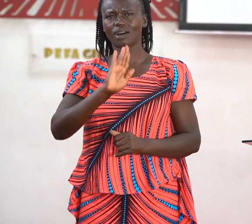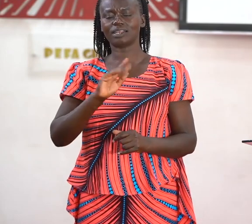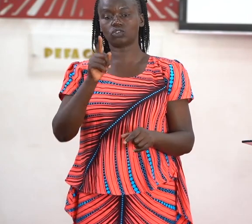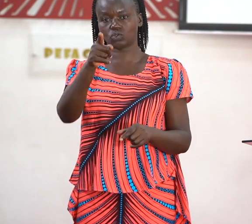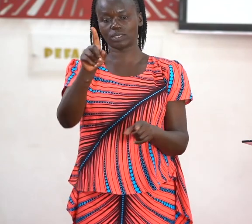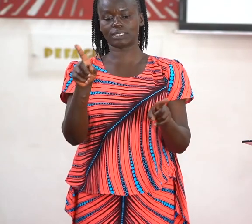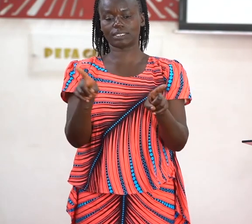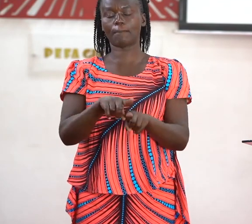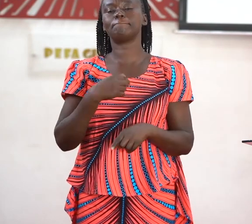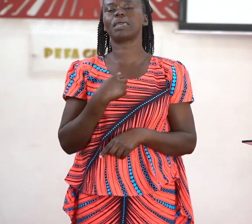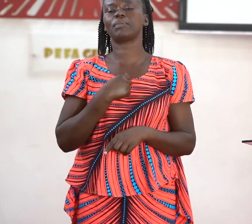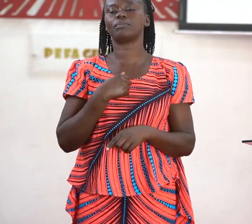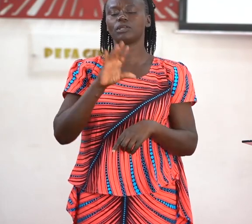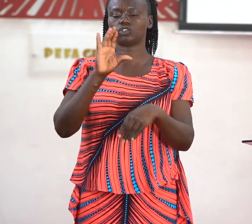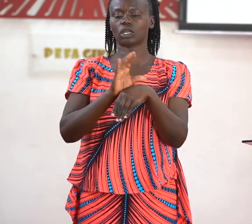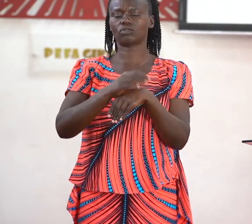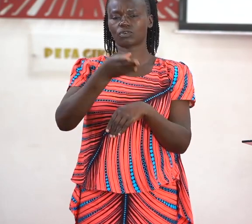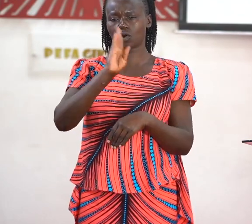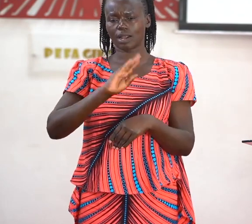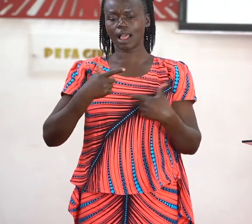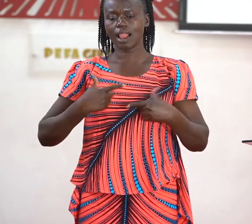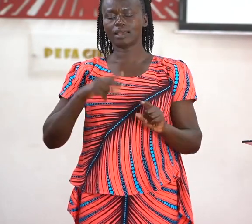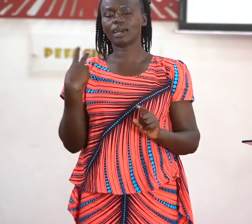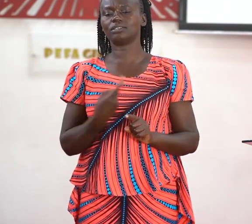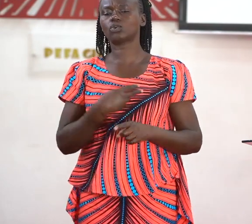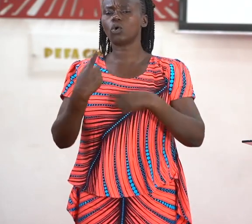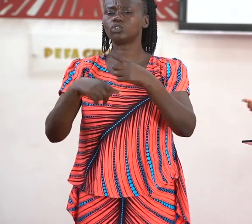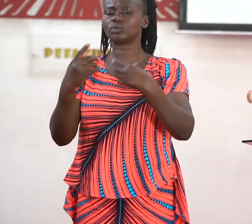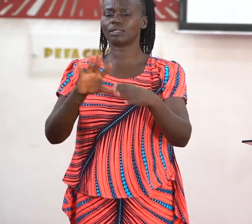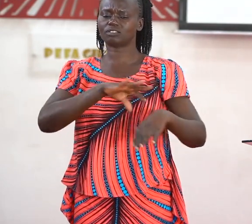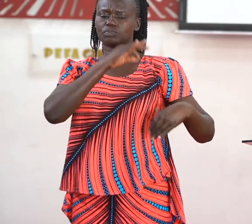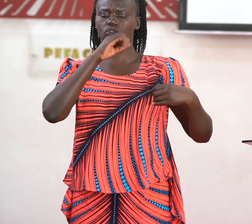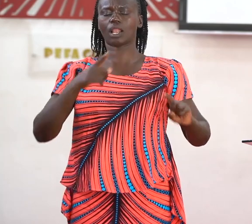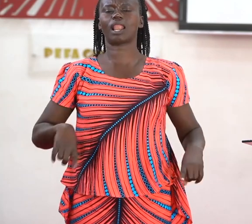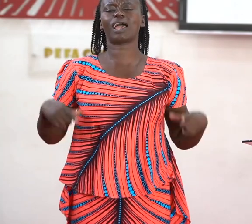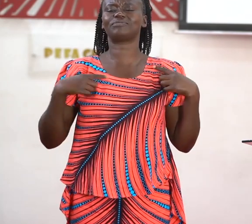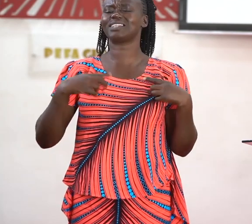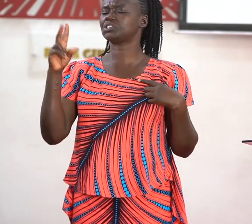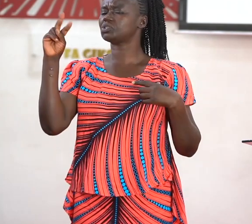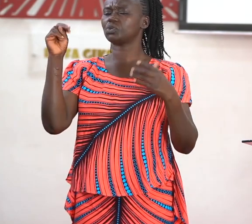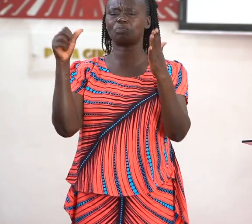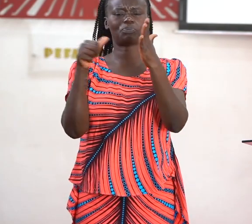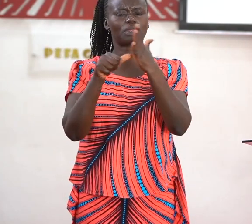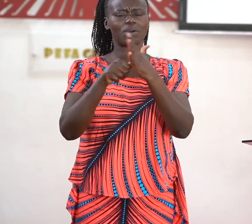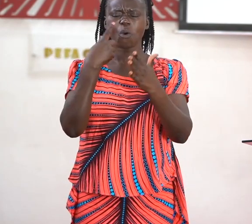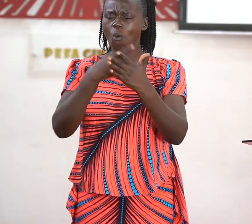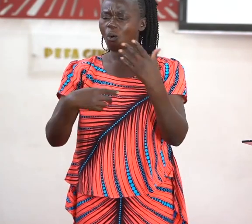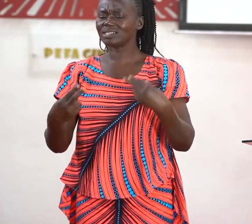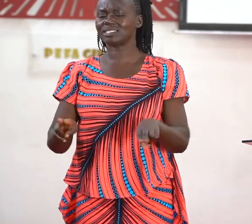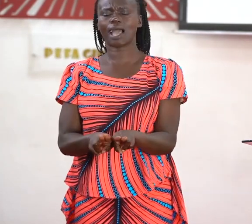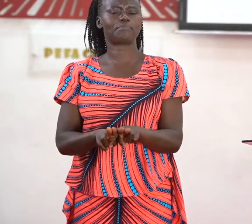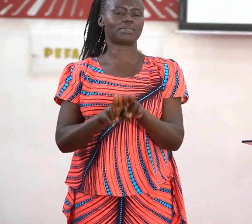of God. So let us continue with our spiritual life, regardless of what is happening, in the name of